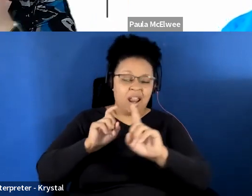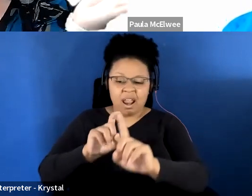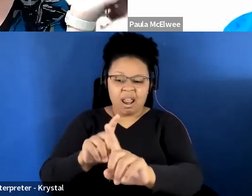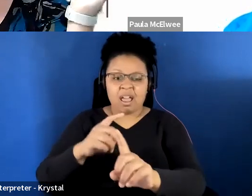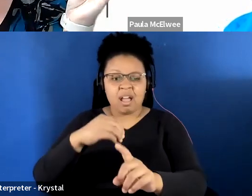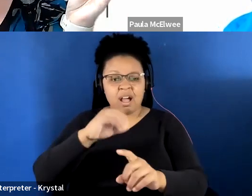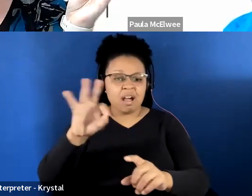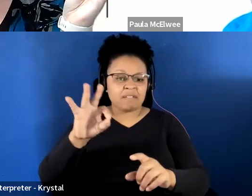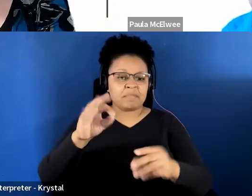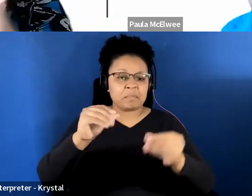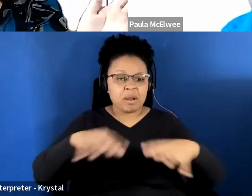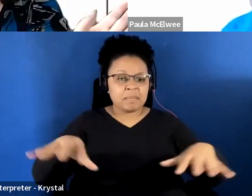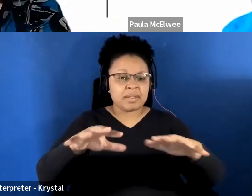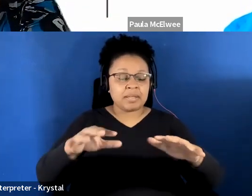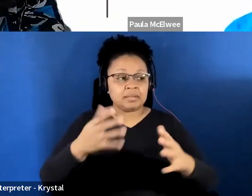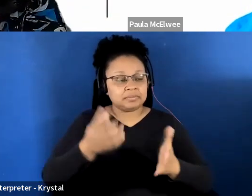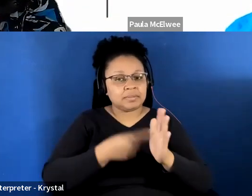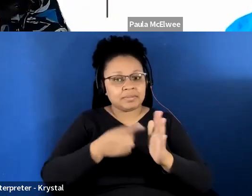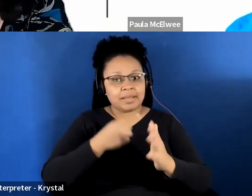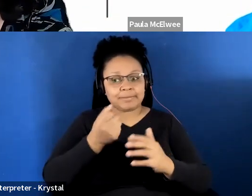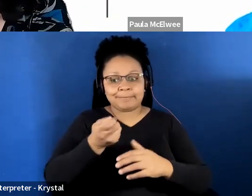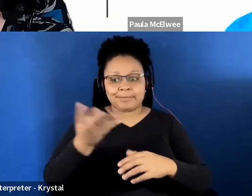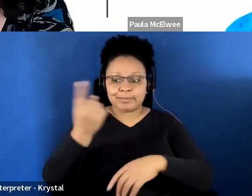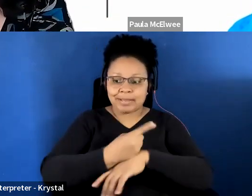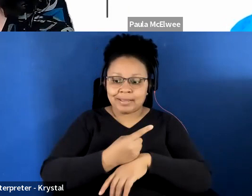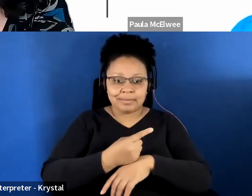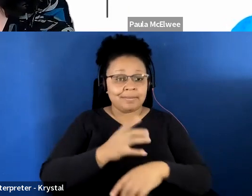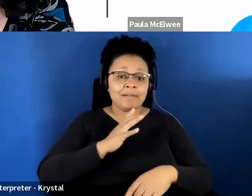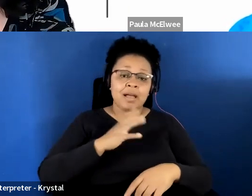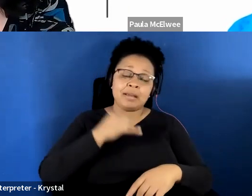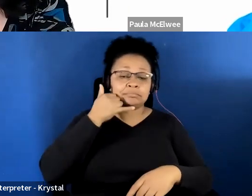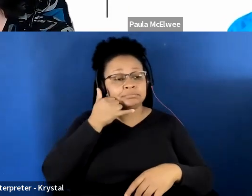definitely like if you feel uncomfortable, get out of there.